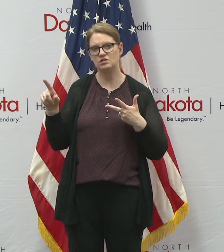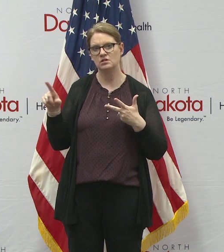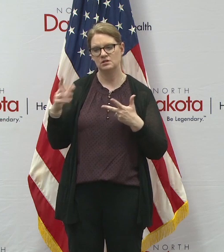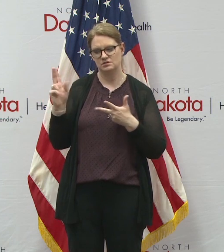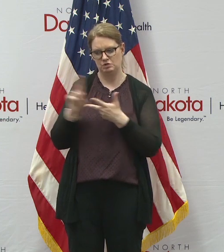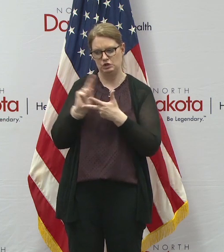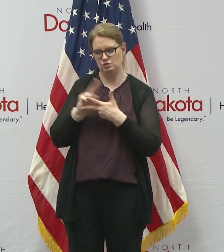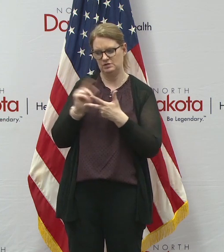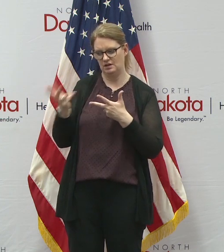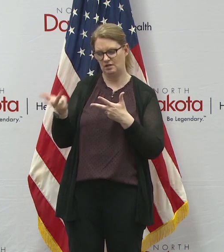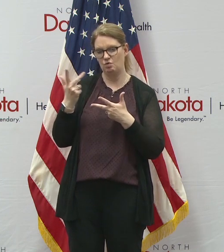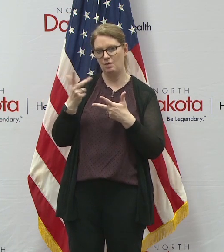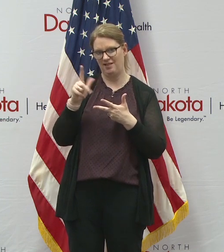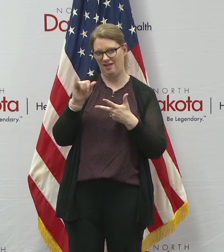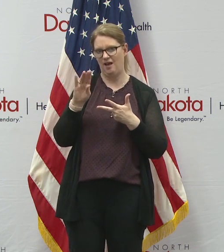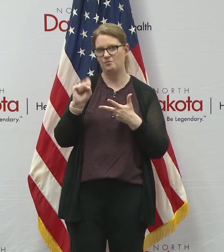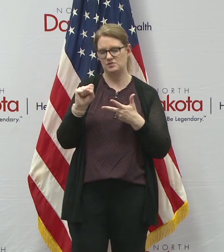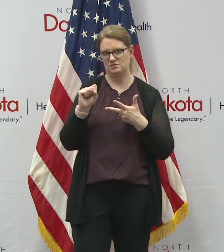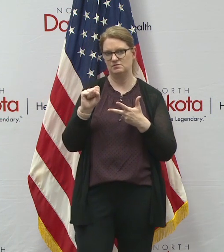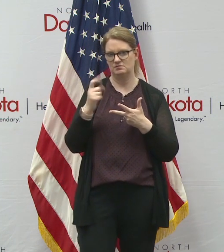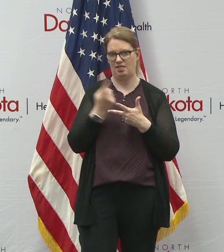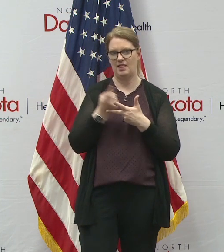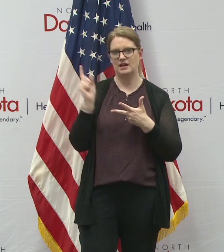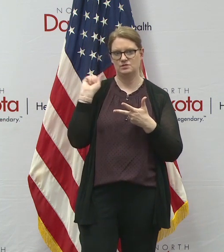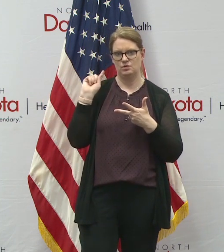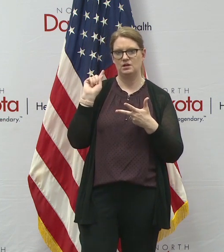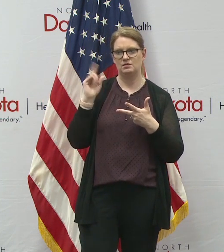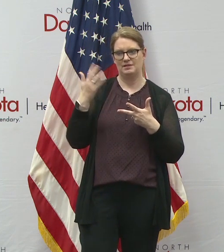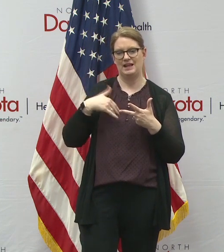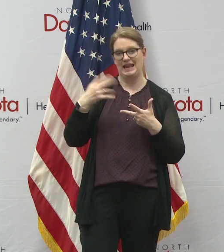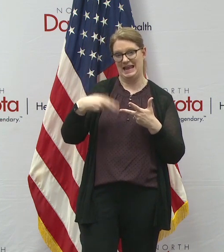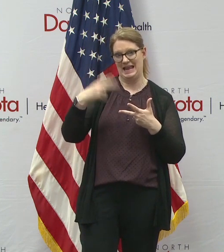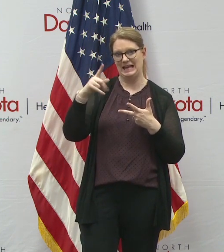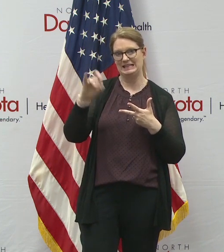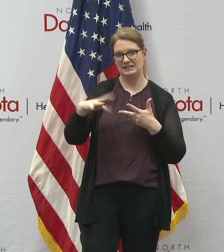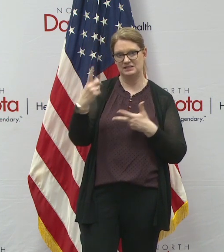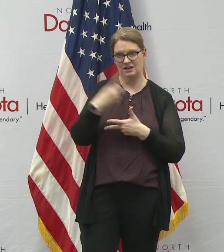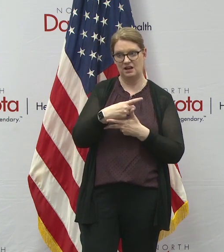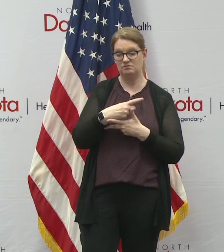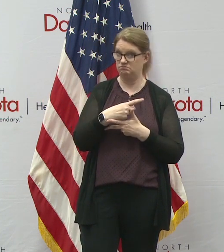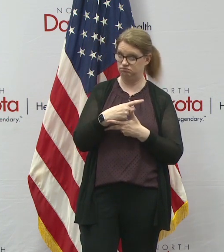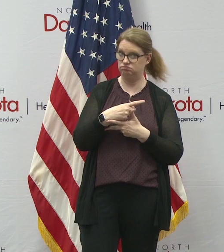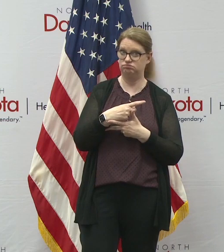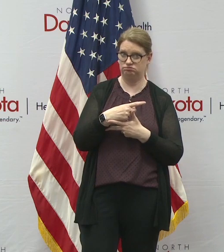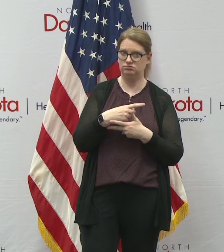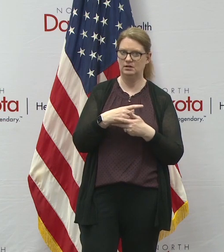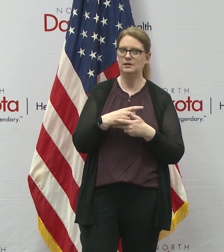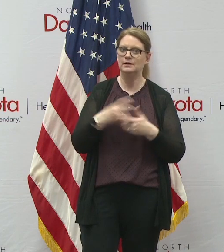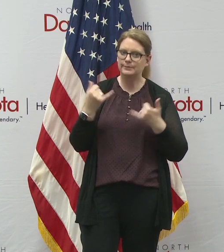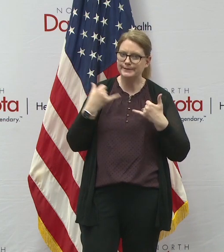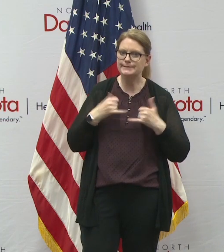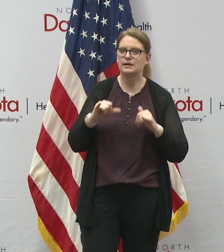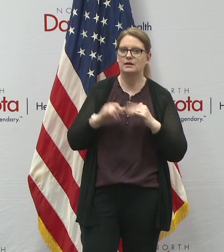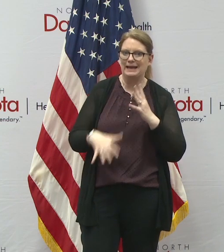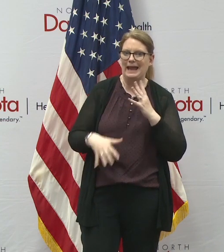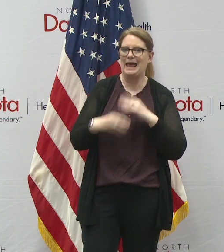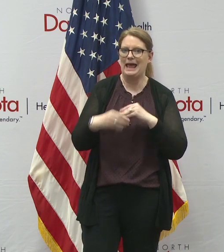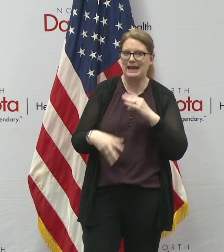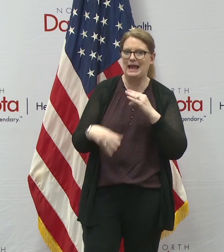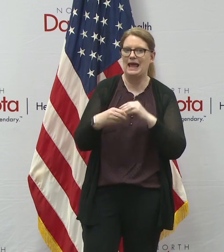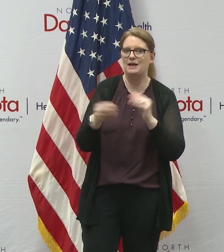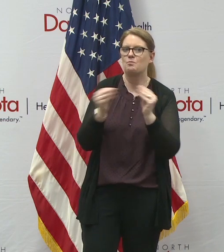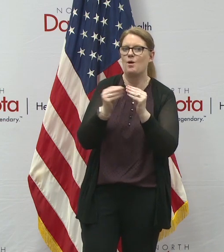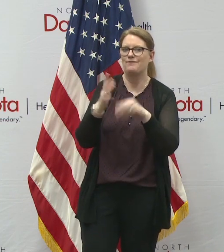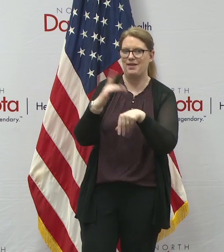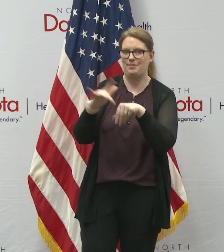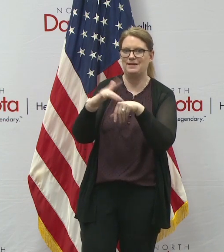utilizing 3 labs last week when we had that high test day, and we'll continue to try to create as much lab capacity as we can. But some of that